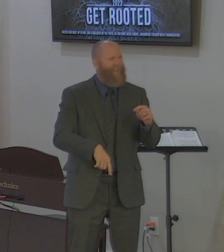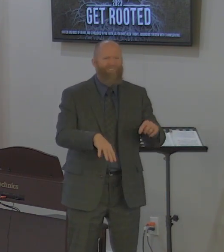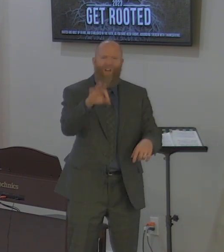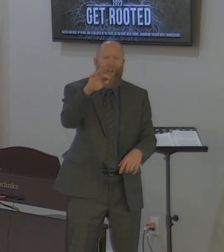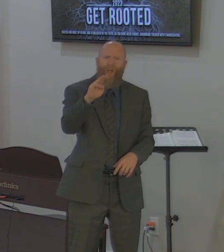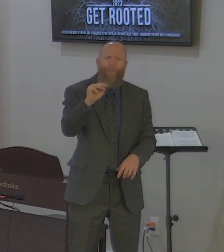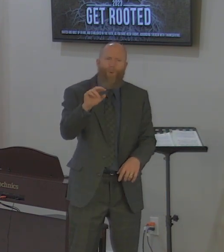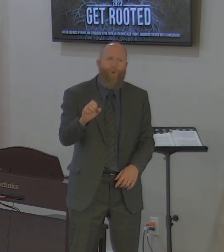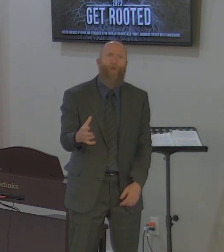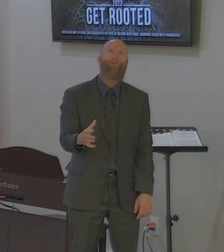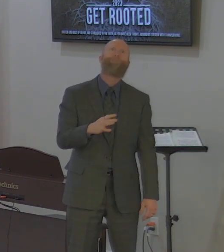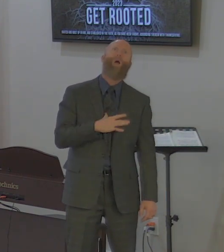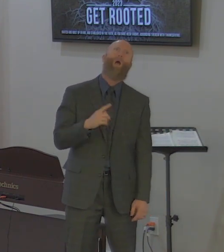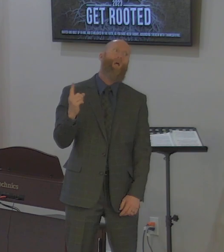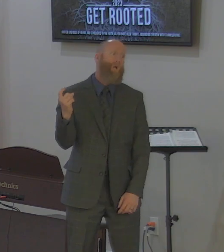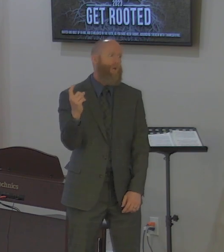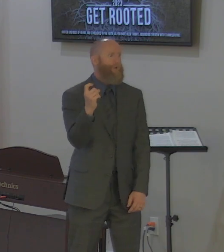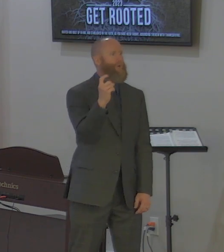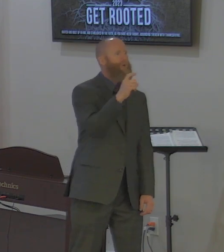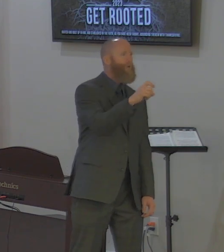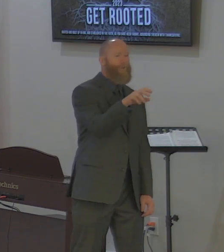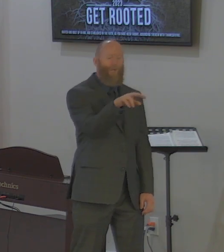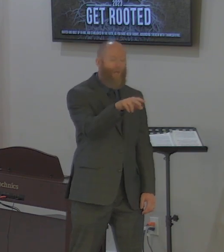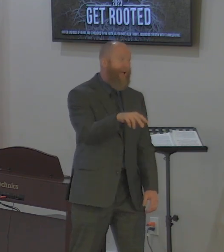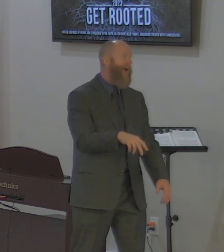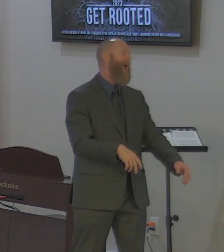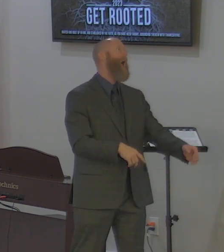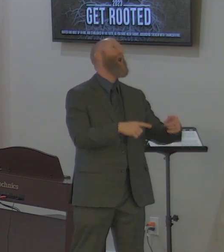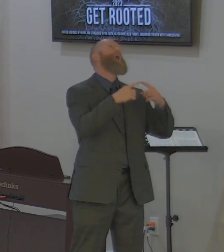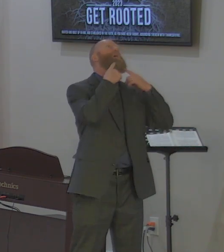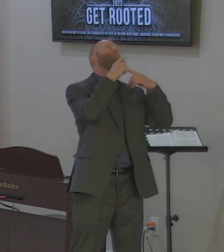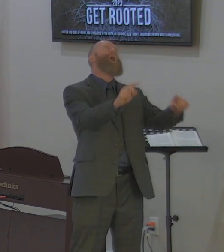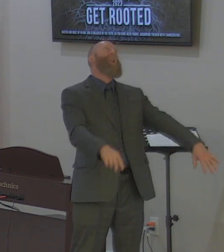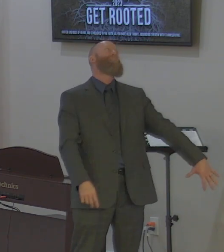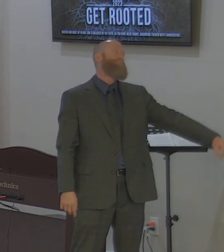again. I got back to the swamp, and sure enough, there's the moose. And by this time, I'm like,